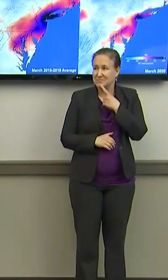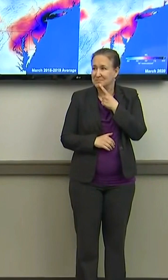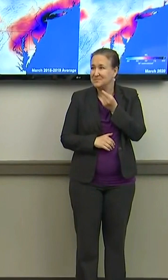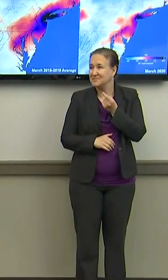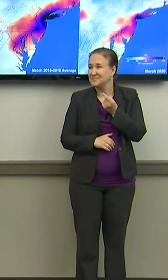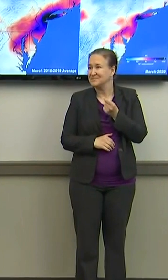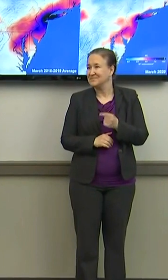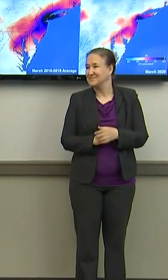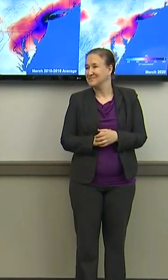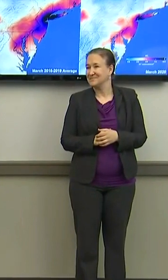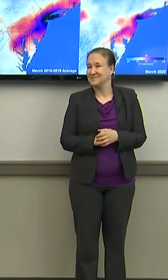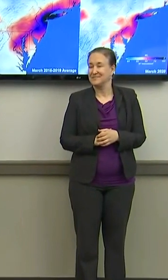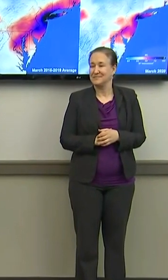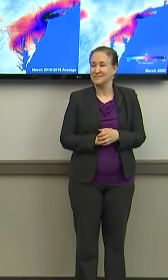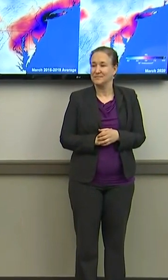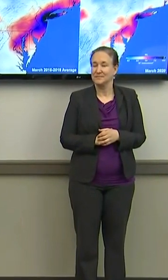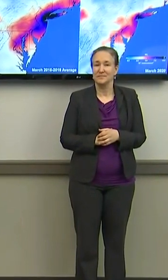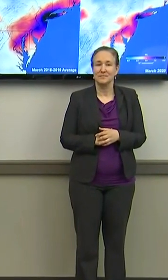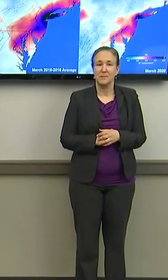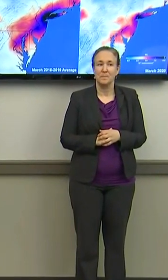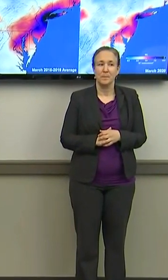Just me again.